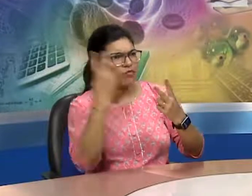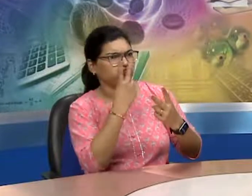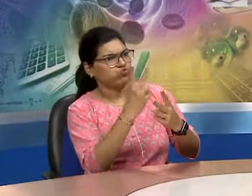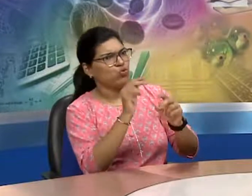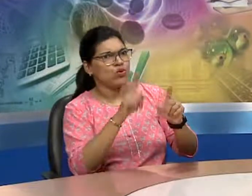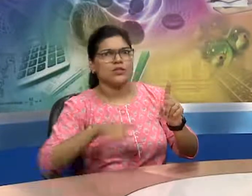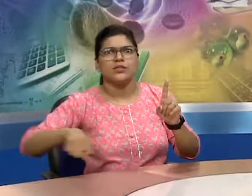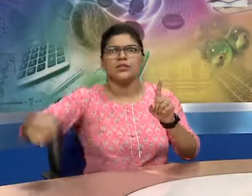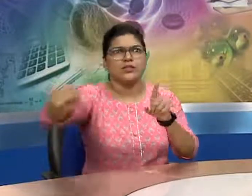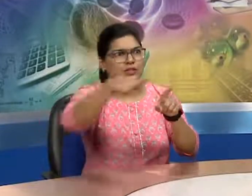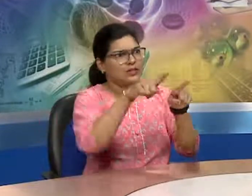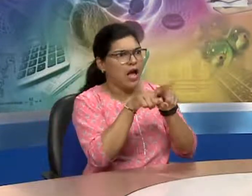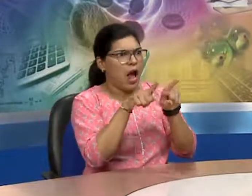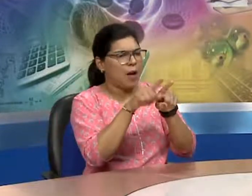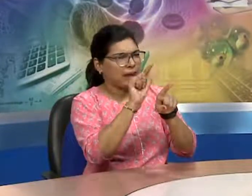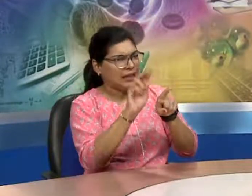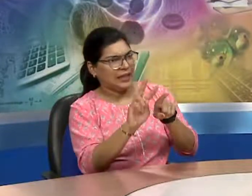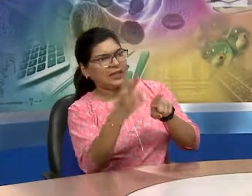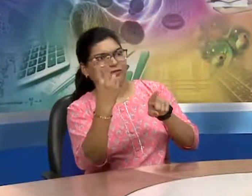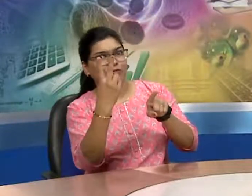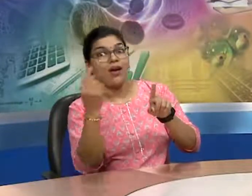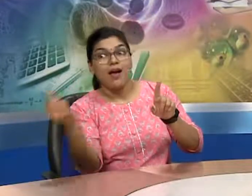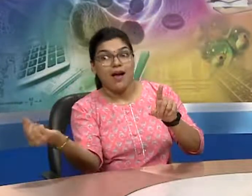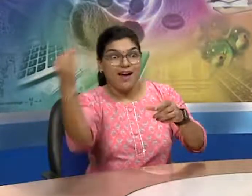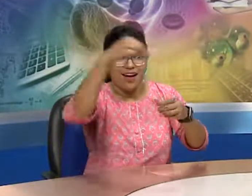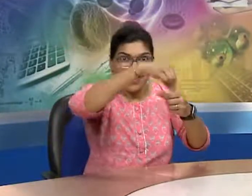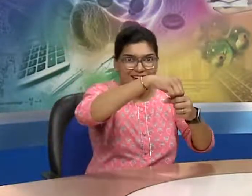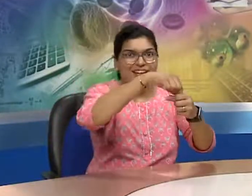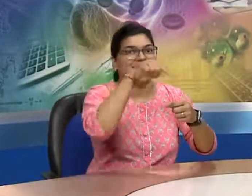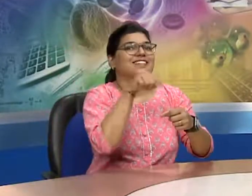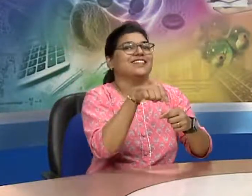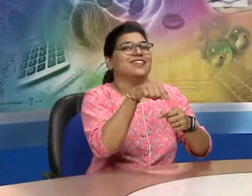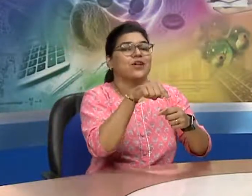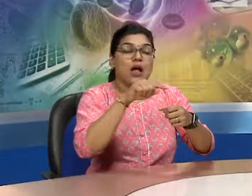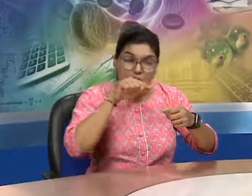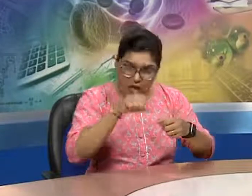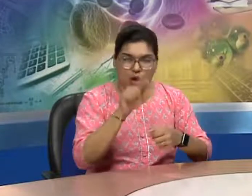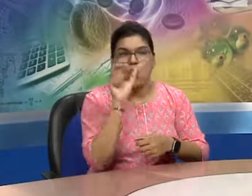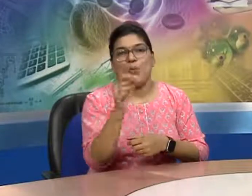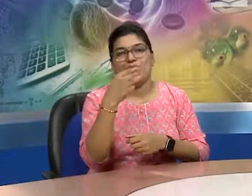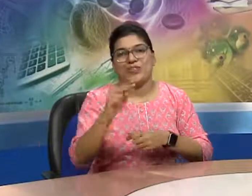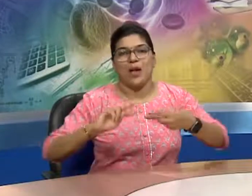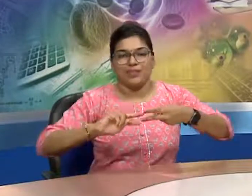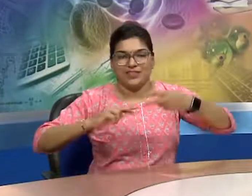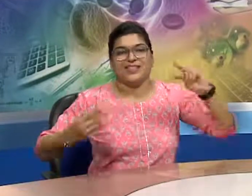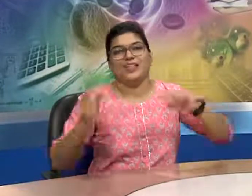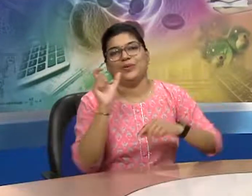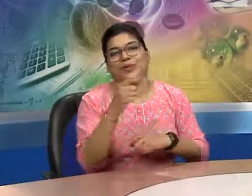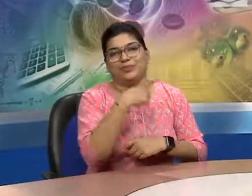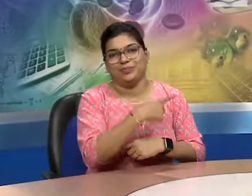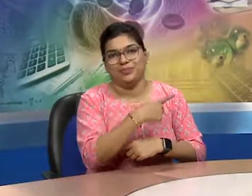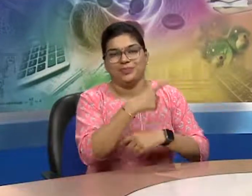And when it is mutated, we get a different structure of the gene